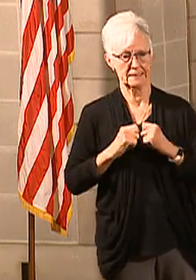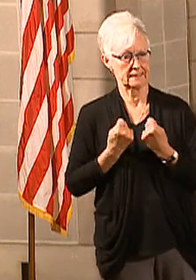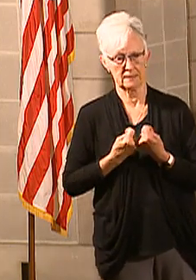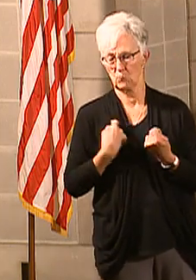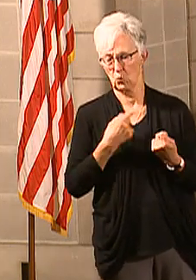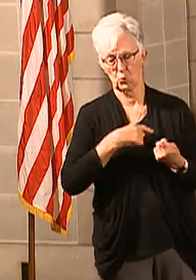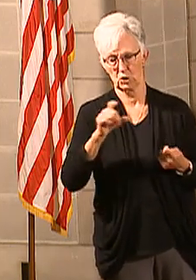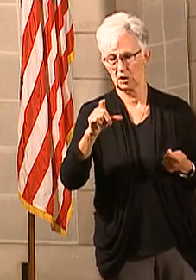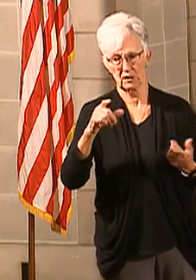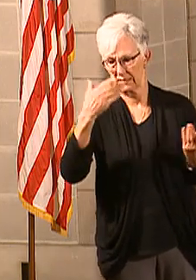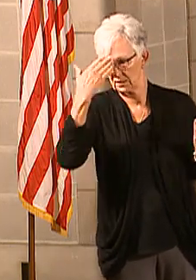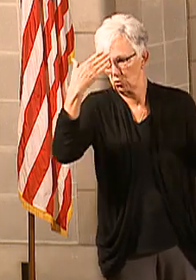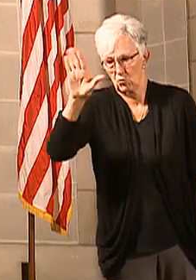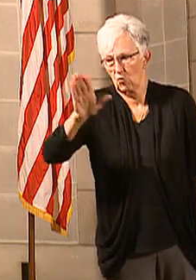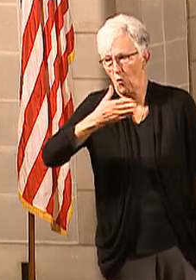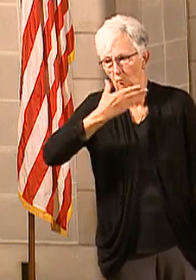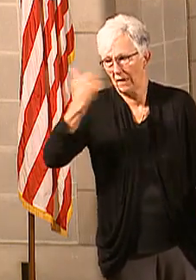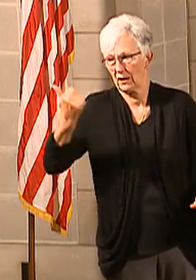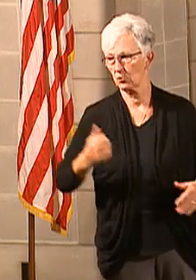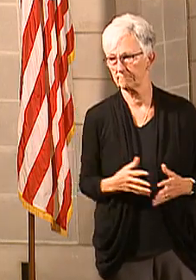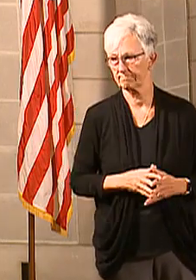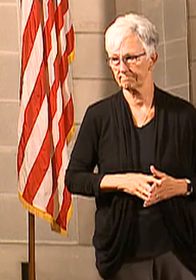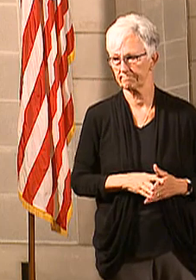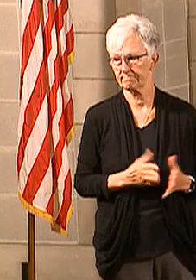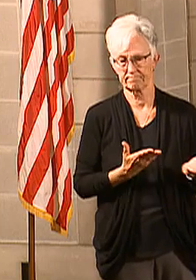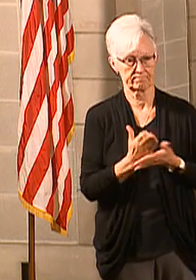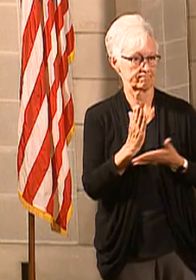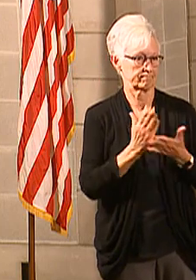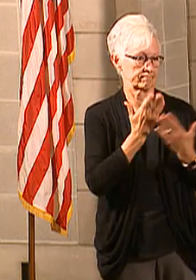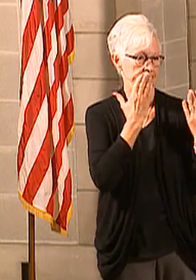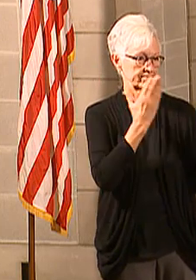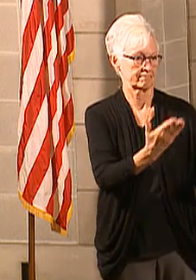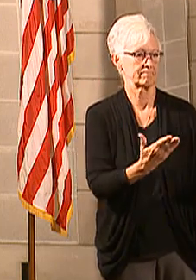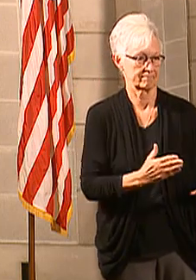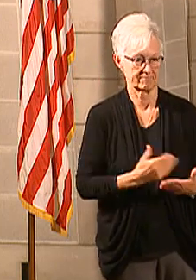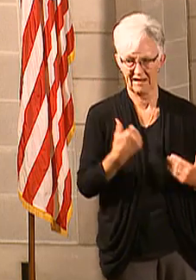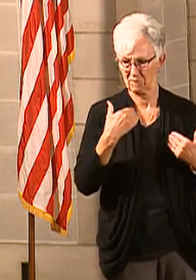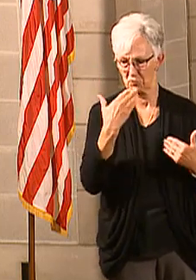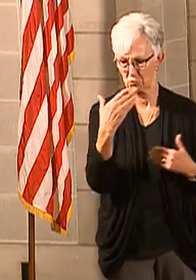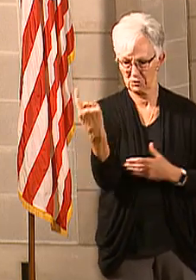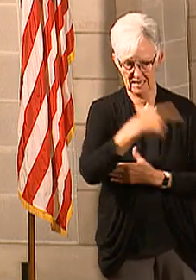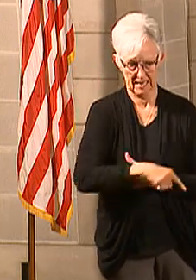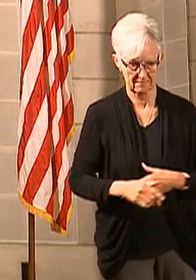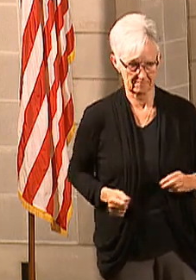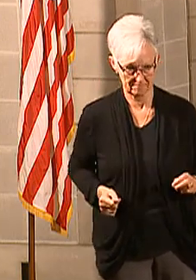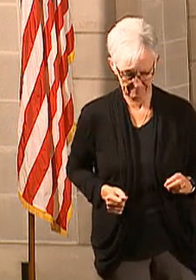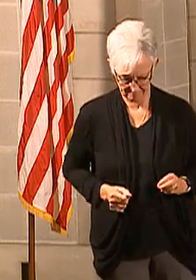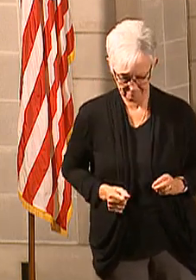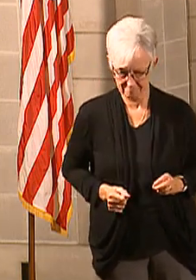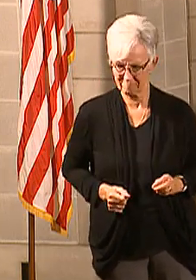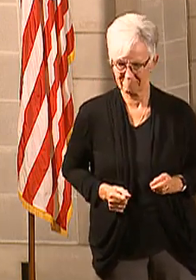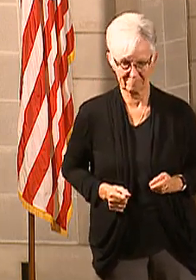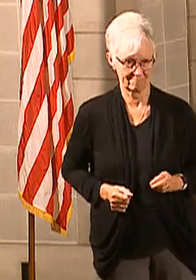better. All right, folks, thanks very much. Appreciate it. Y'all have a good one. Thank you very much, team. Great job. We're going to take a picture.